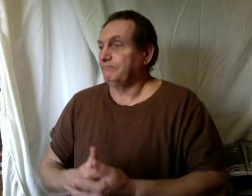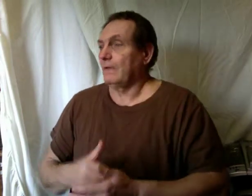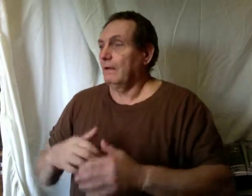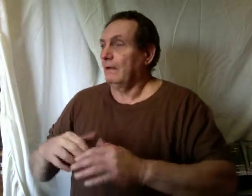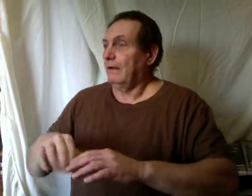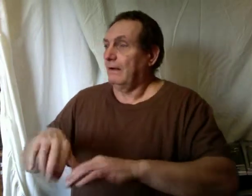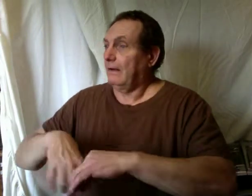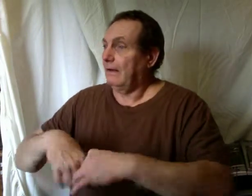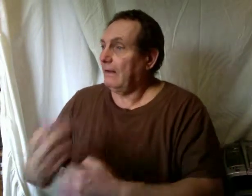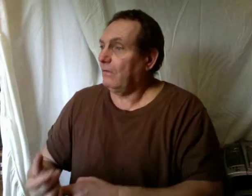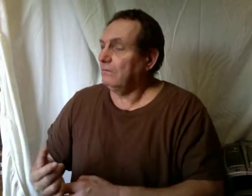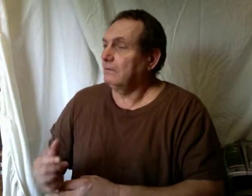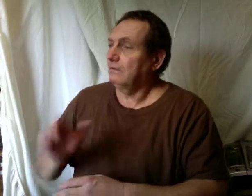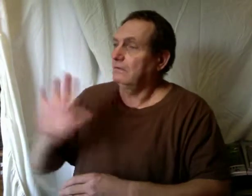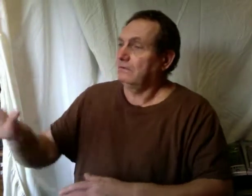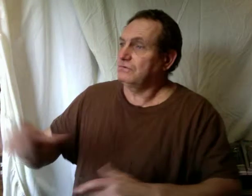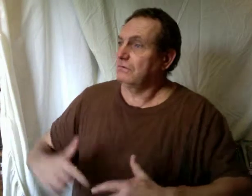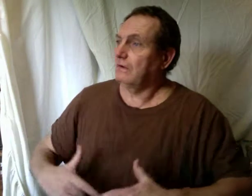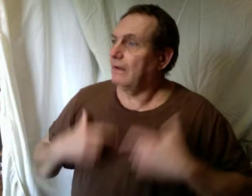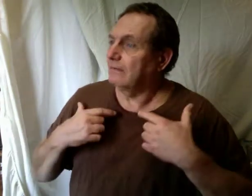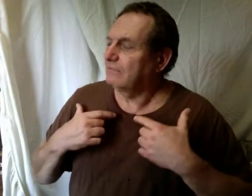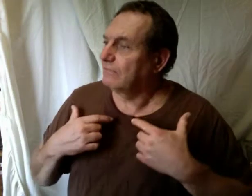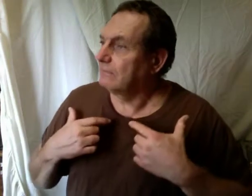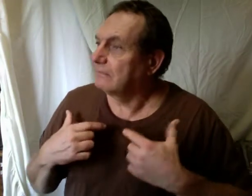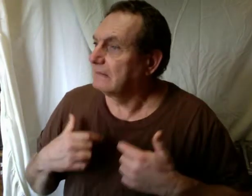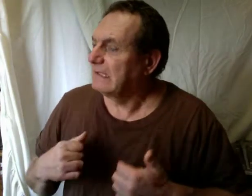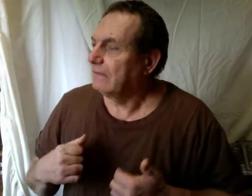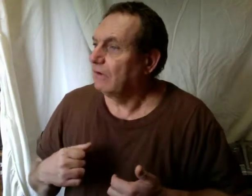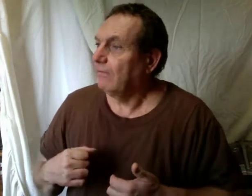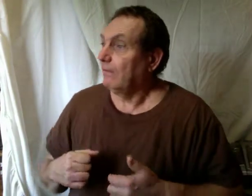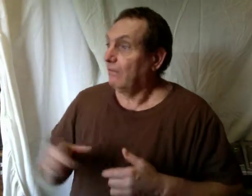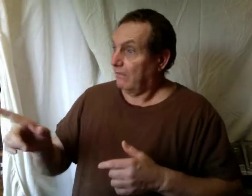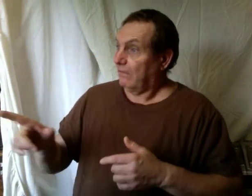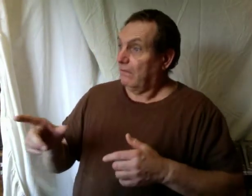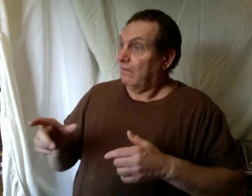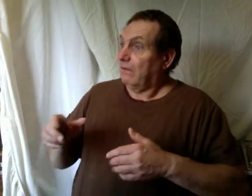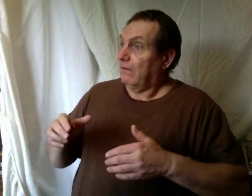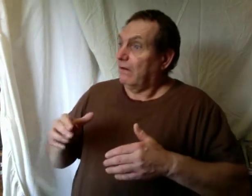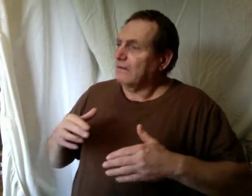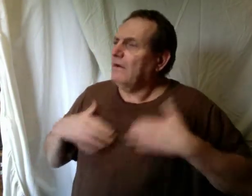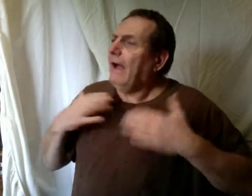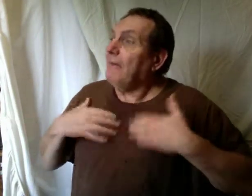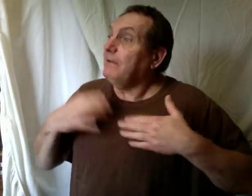how is your life? Are you happy?